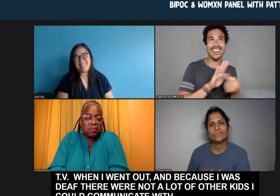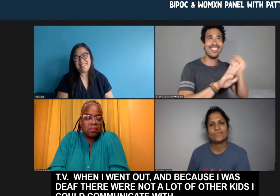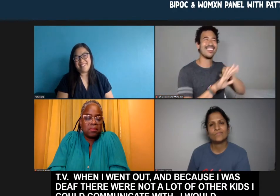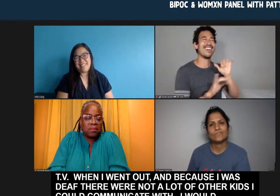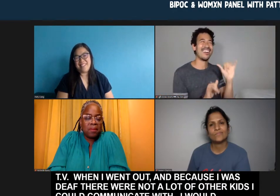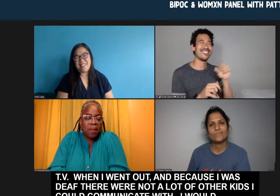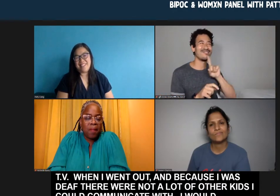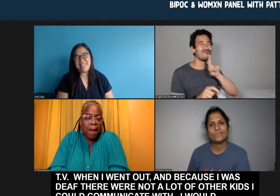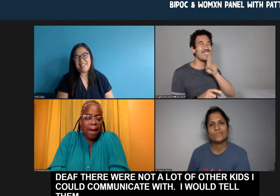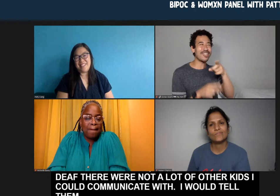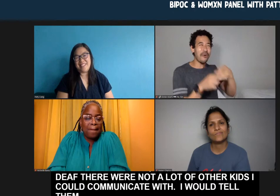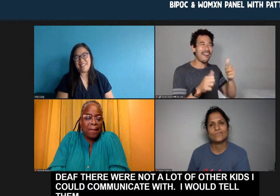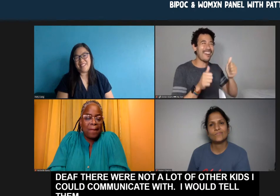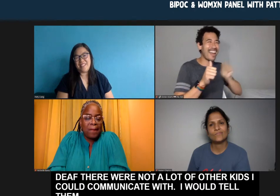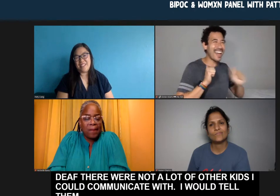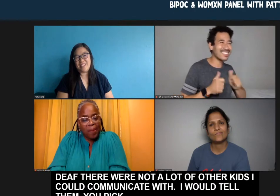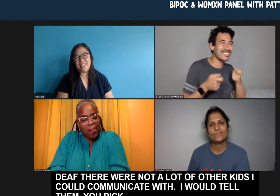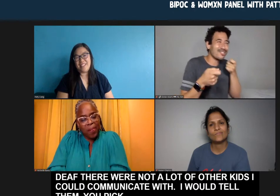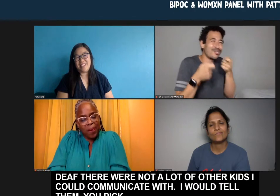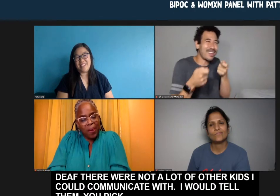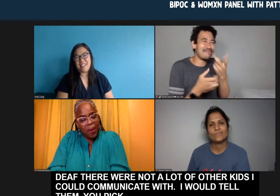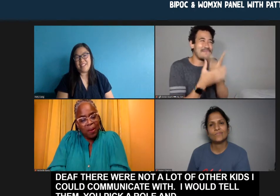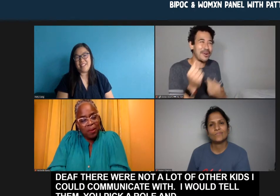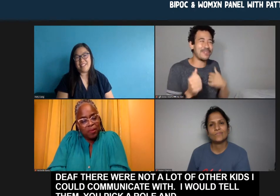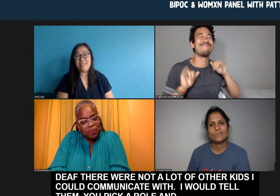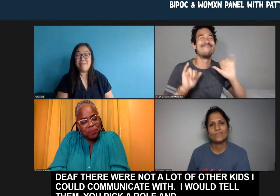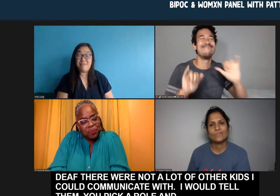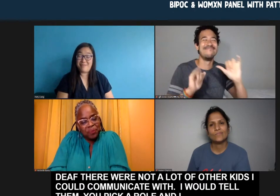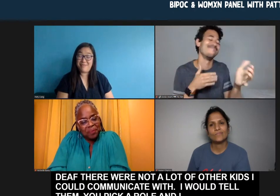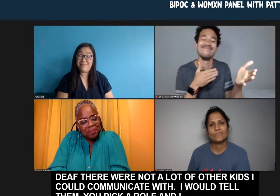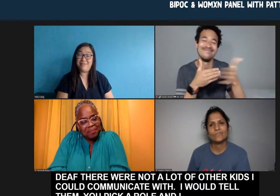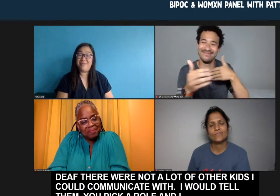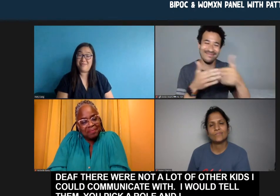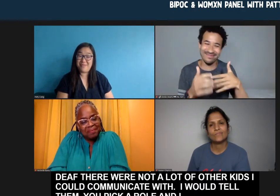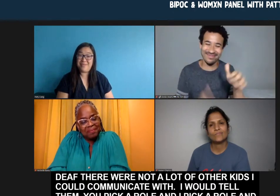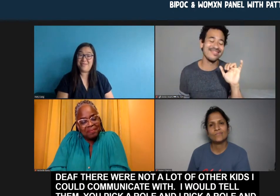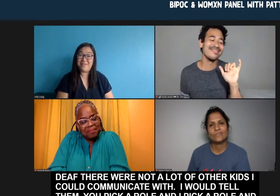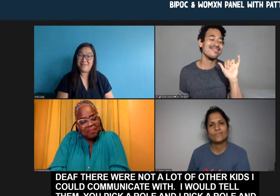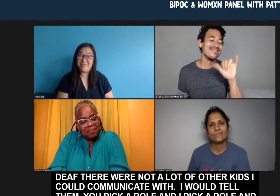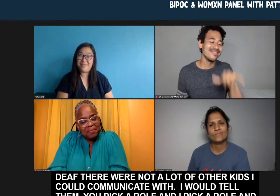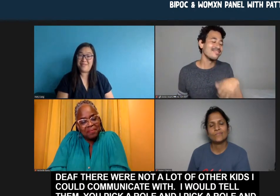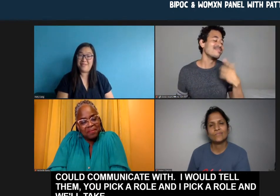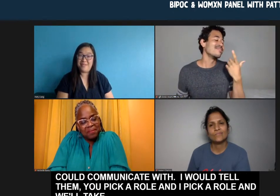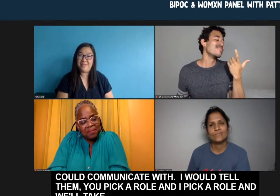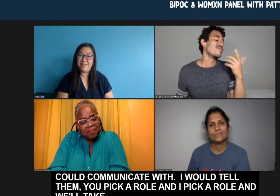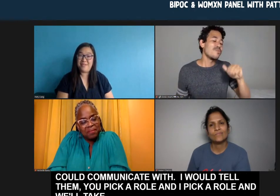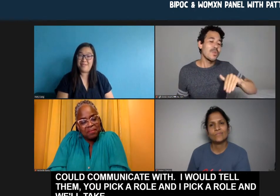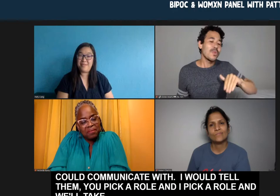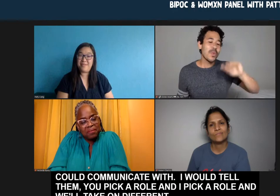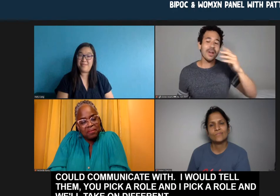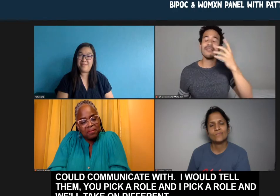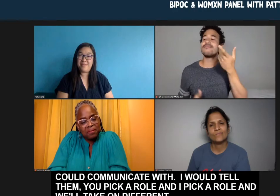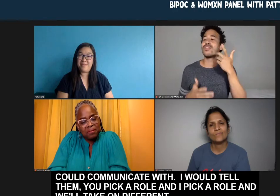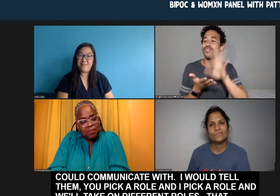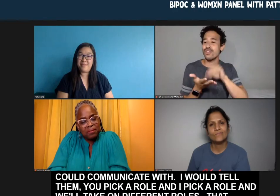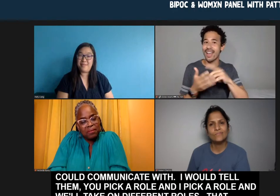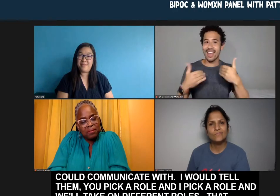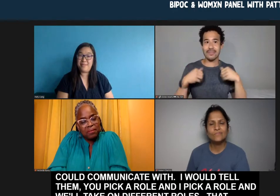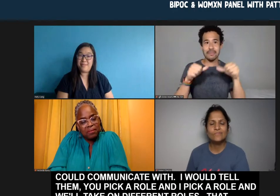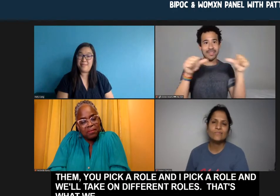like kind of take on different roles. And I don't know what to call that game, but that's what we did. And that was how I was able to interact and sort